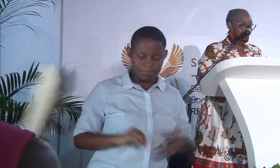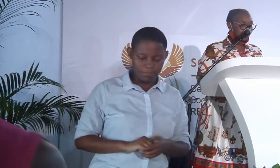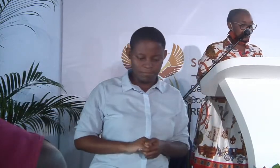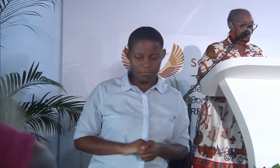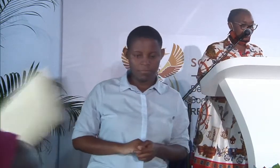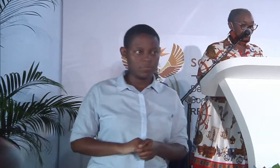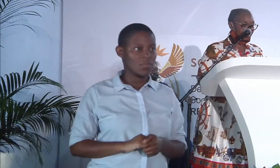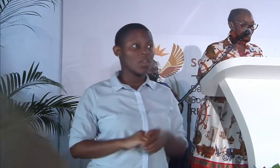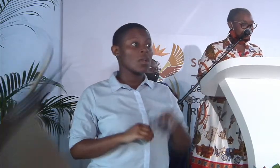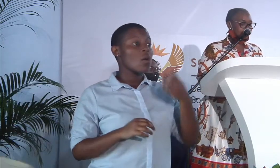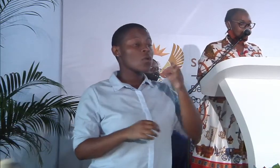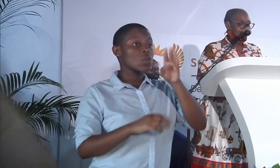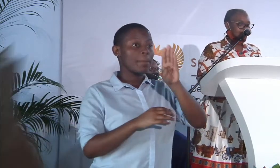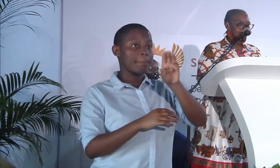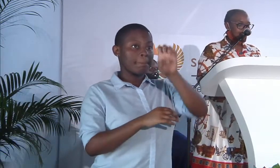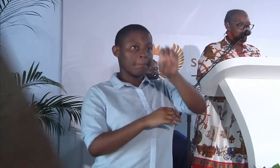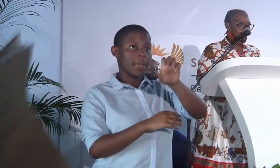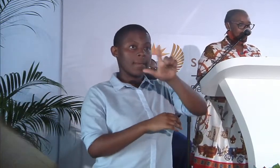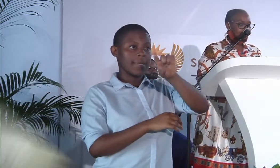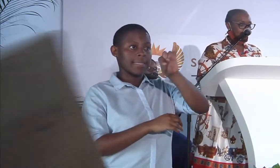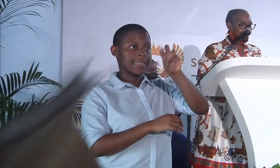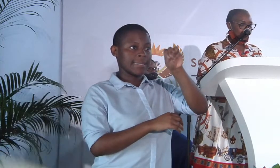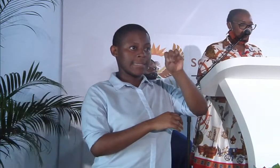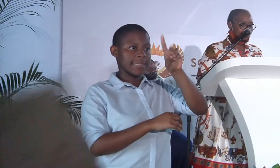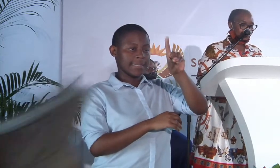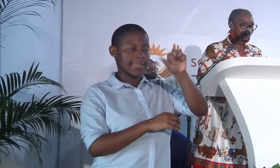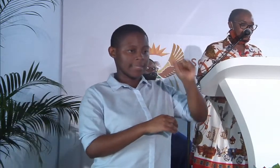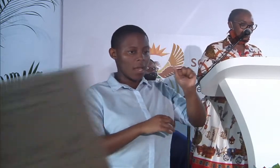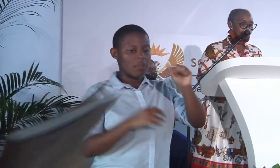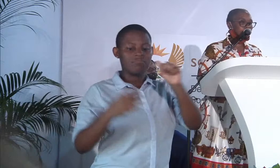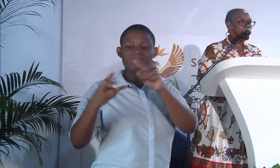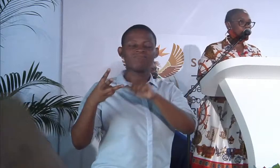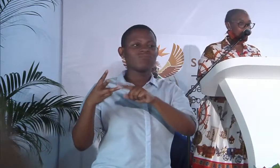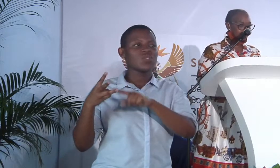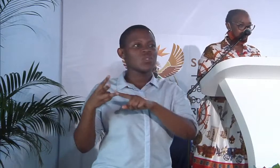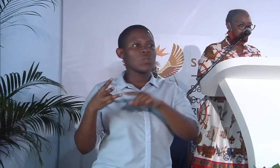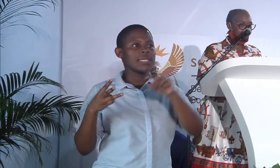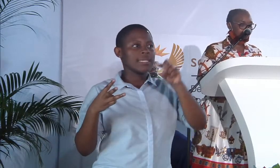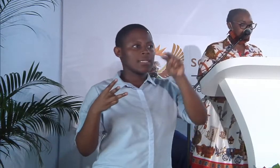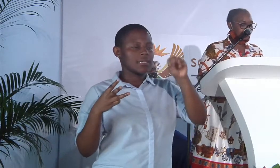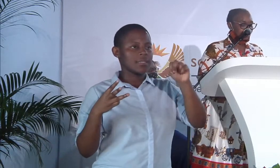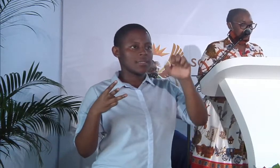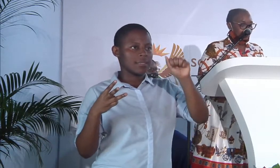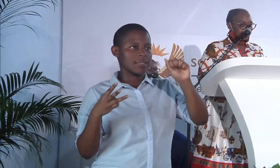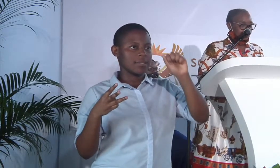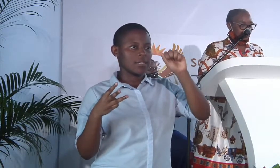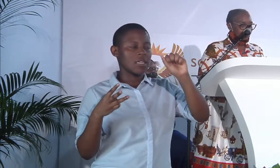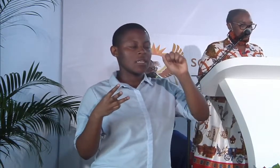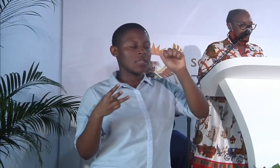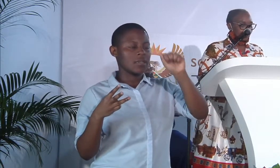it's Belinda Scott. The next one, Ndabezitha Mtuli.